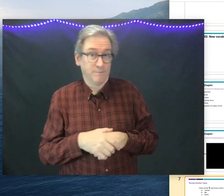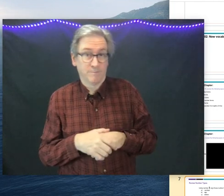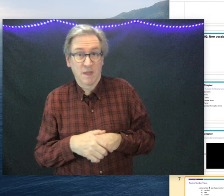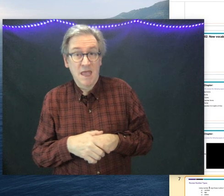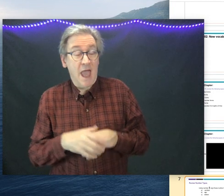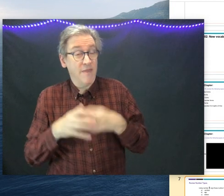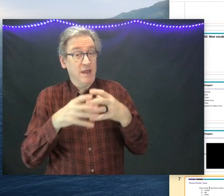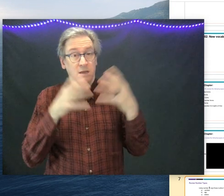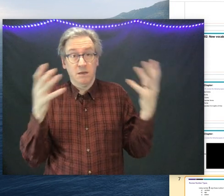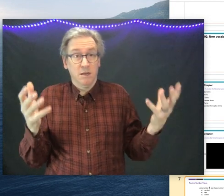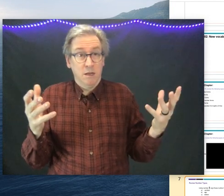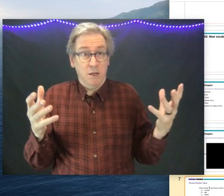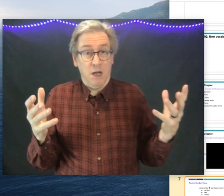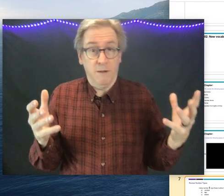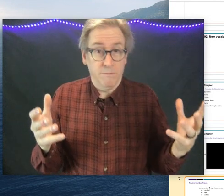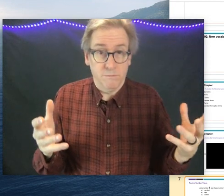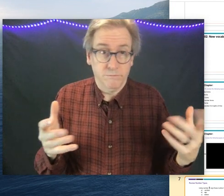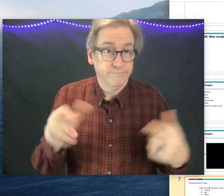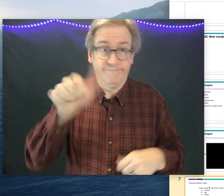right? And then